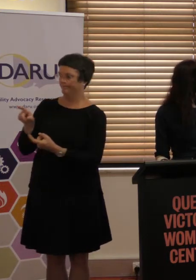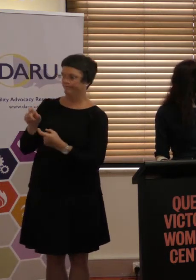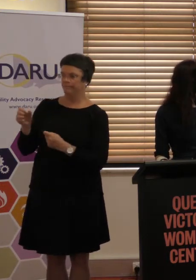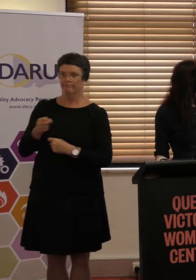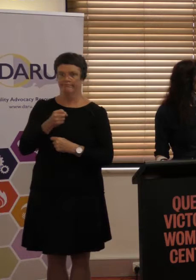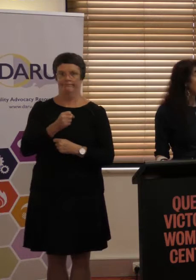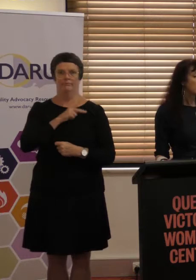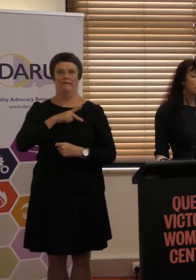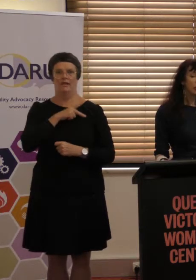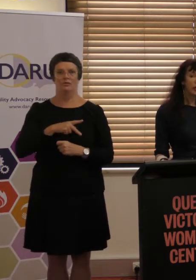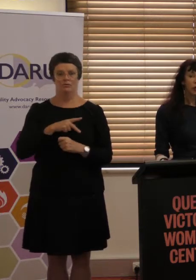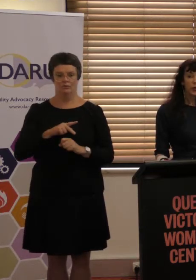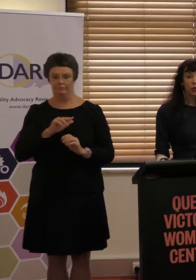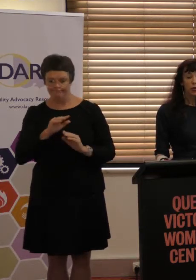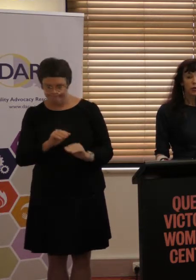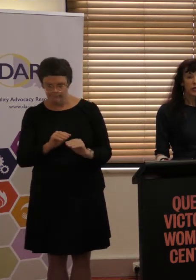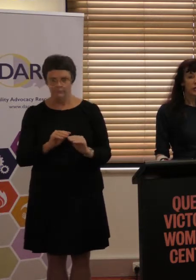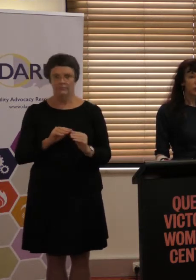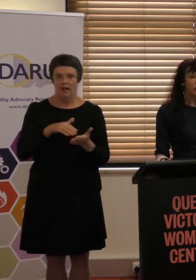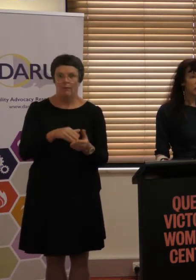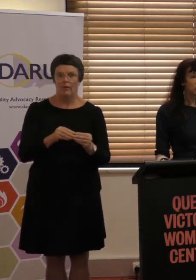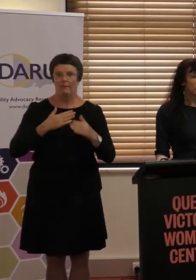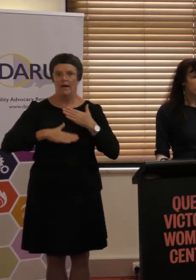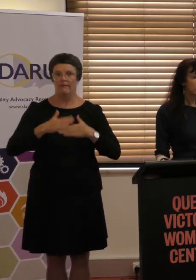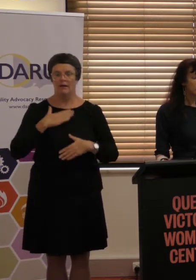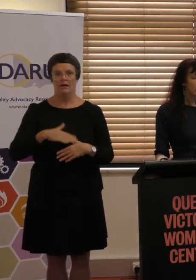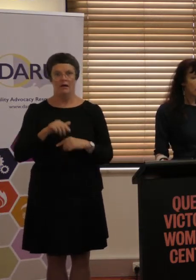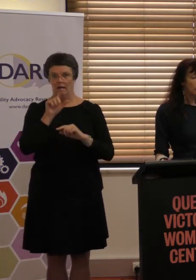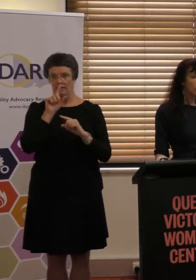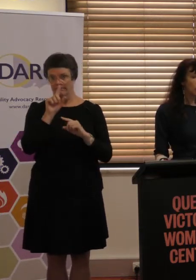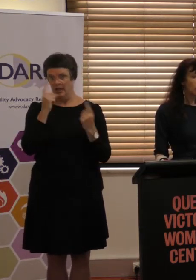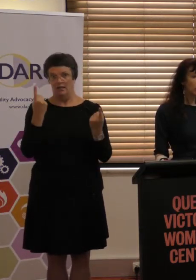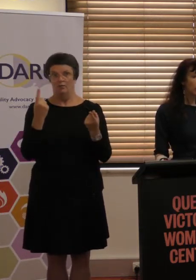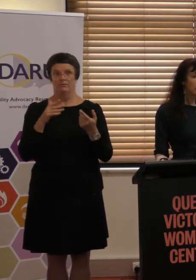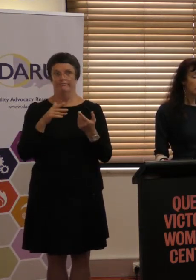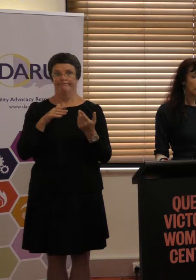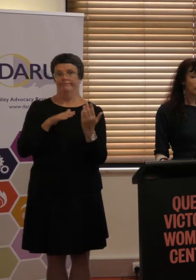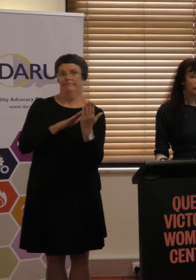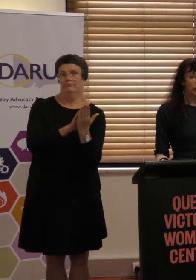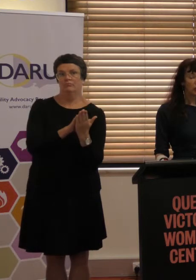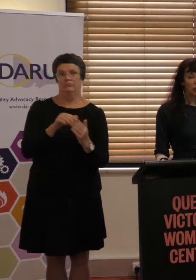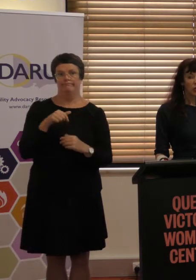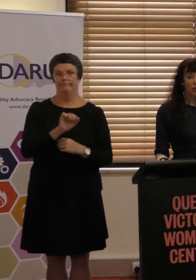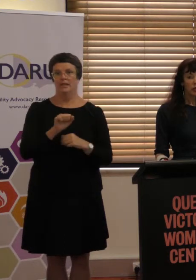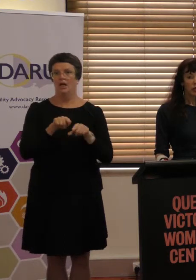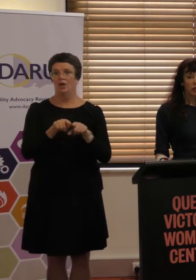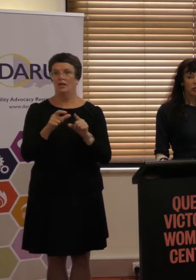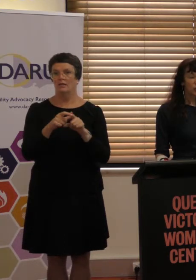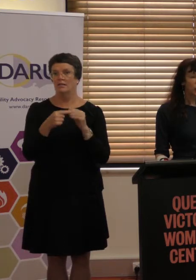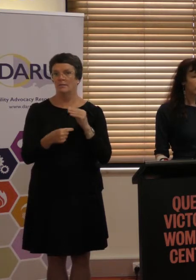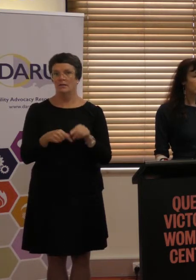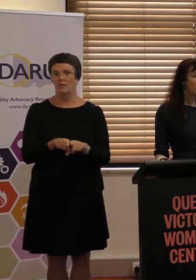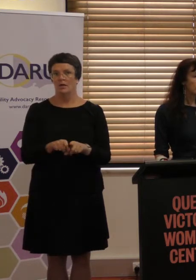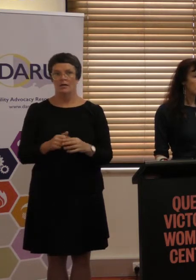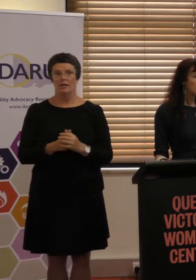behaviours, and they also couldn't address his learning disabilities. So he's lodged at the